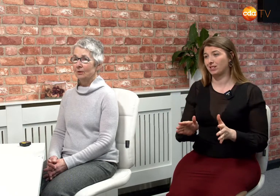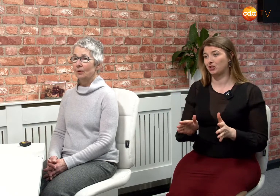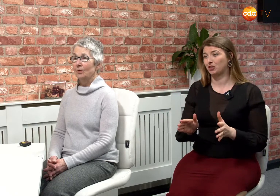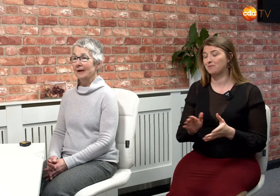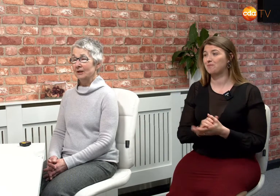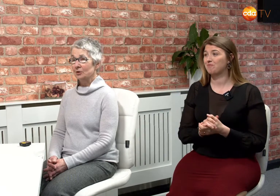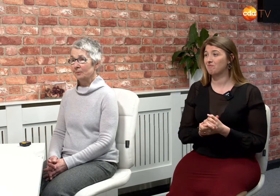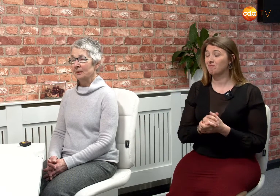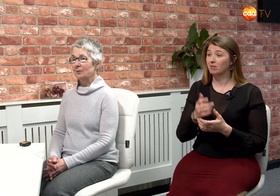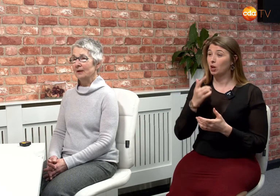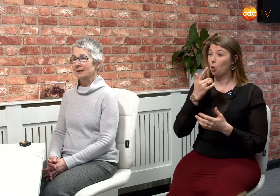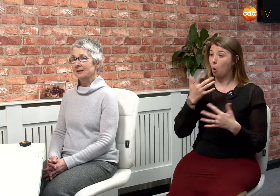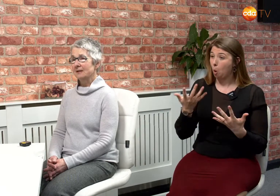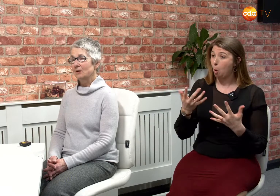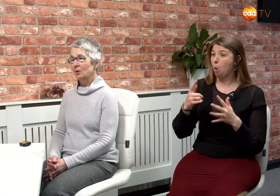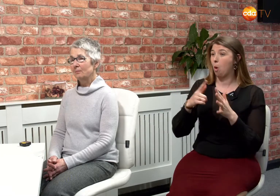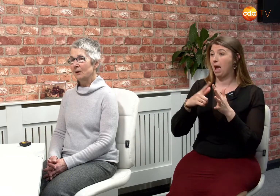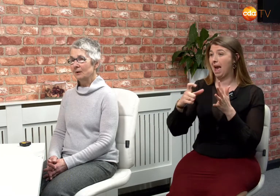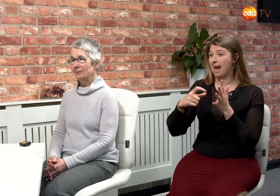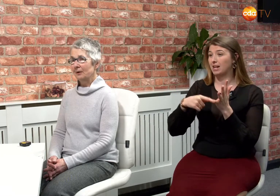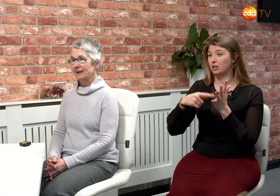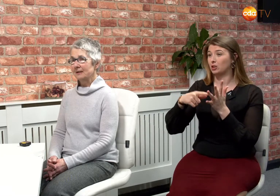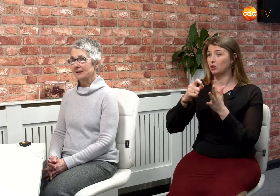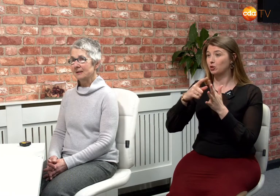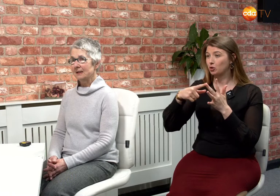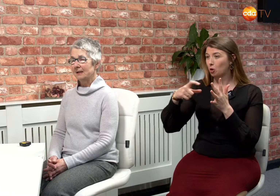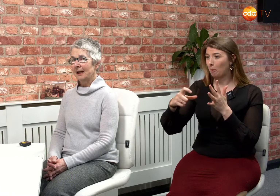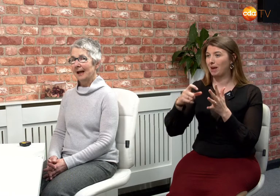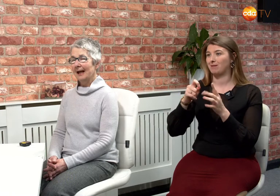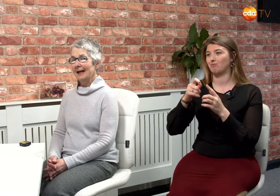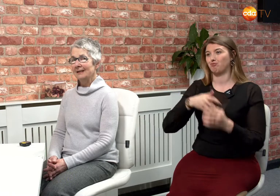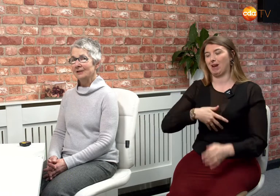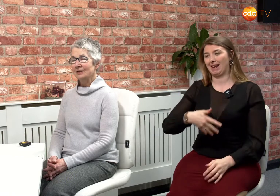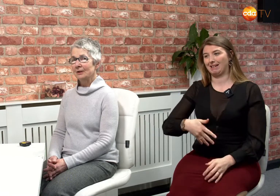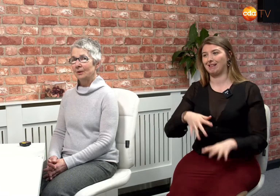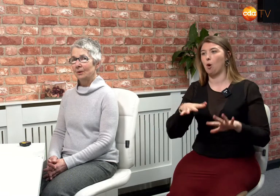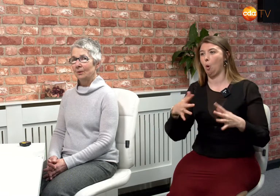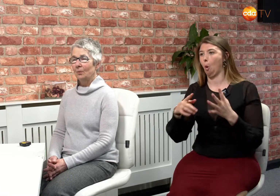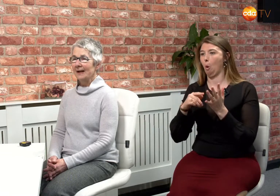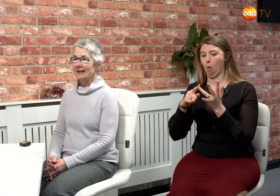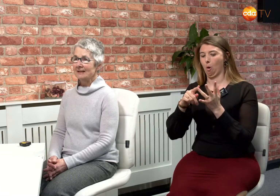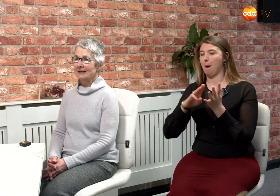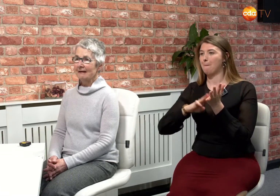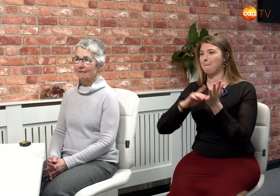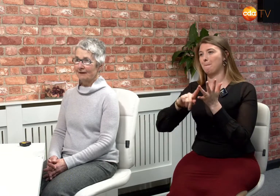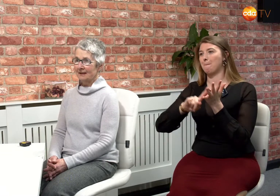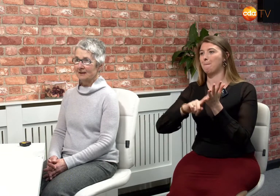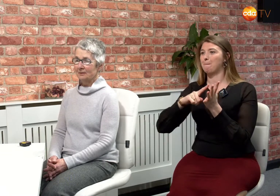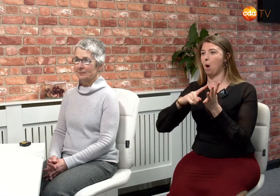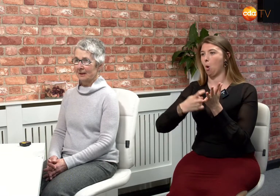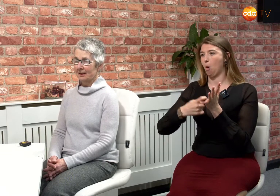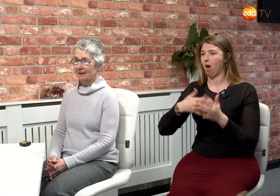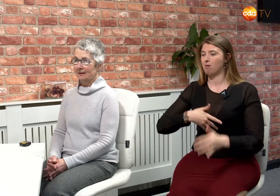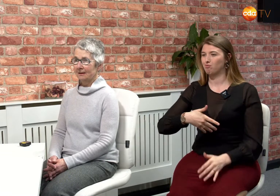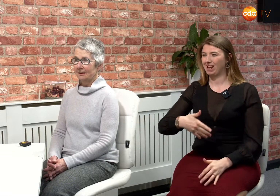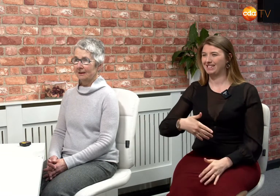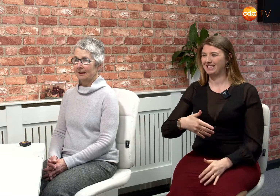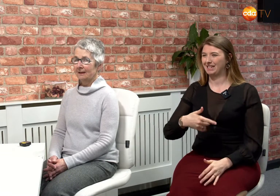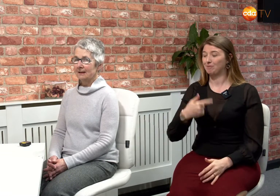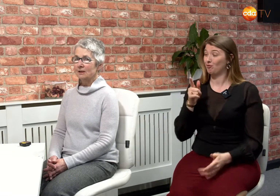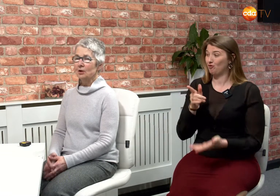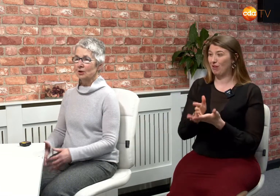miscarriage or ectopic pregnancy or molar pregnancy. And when I say affected